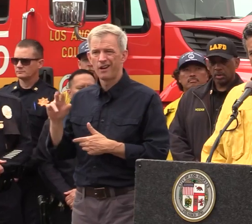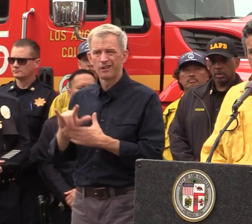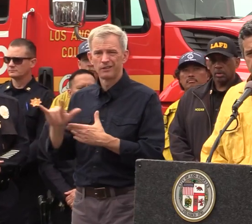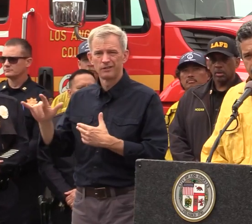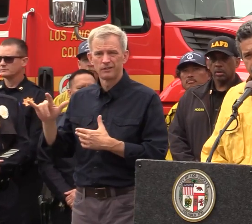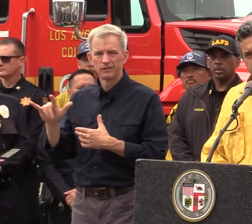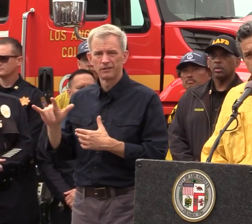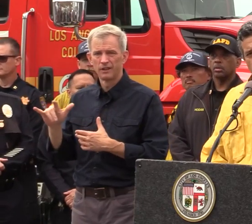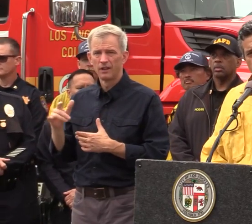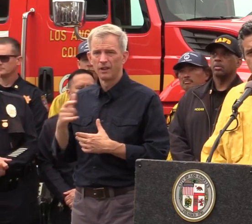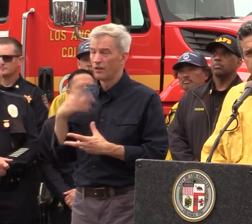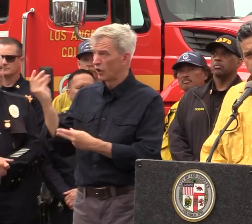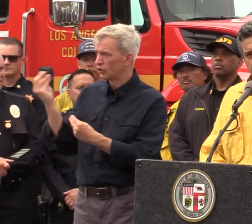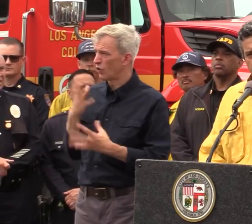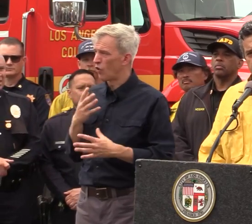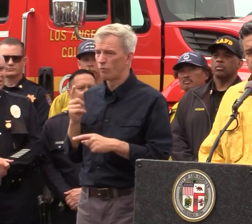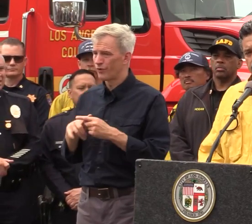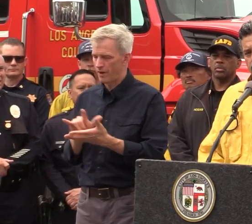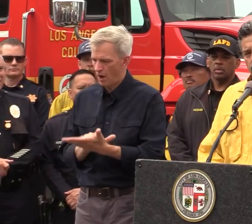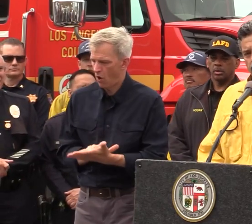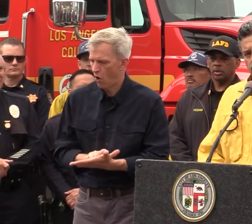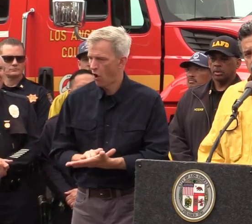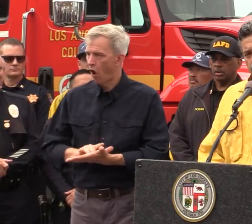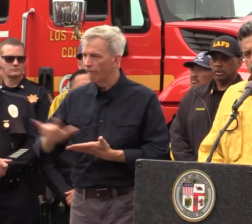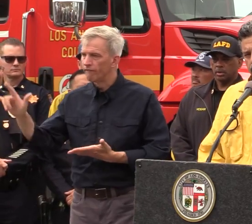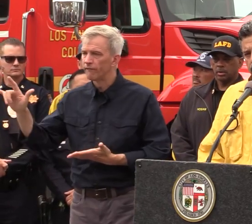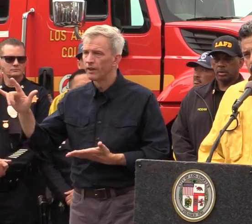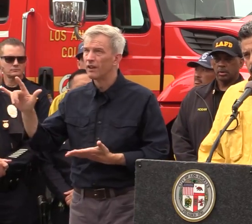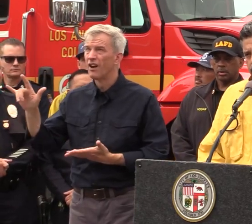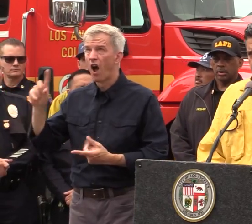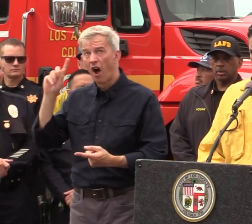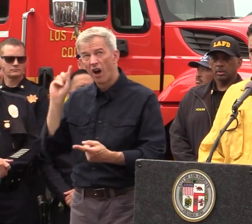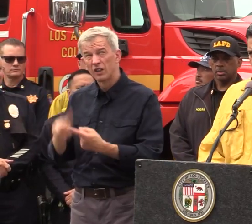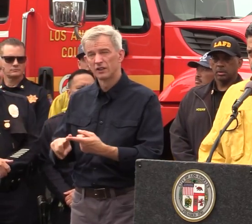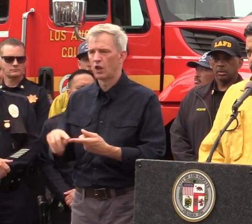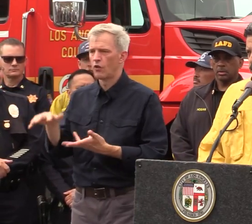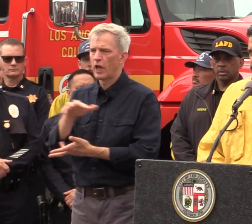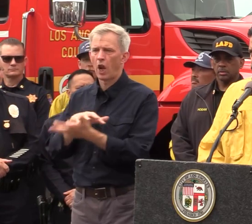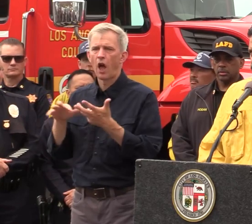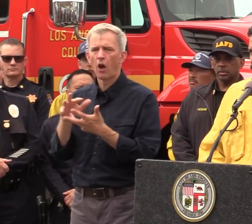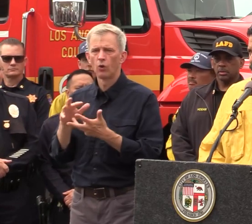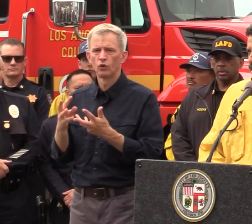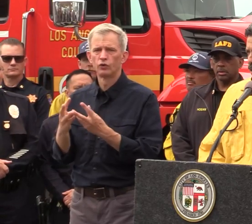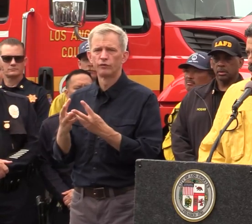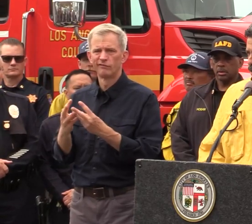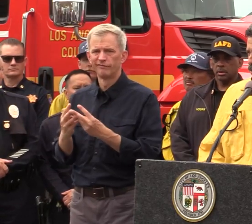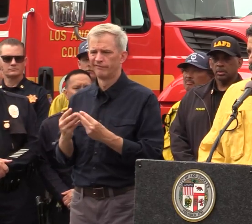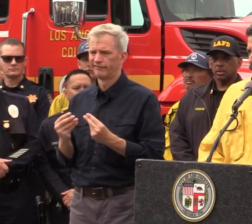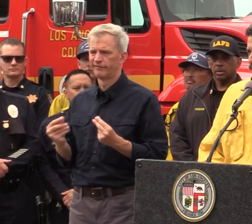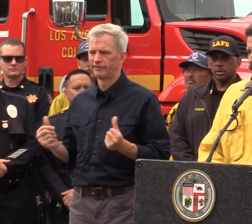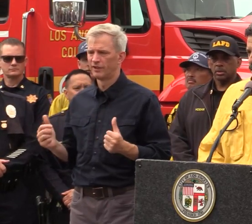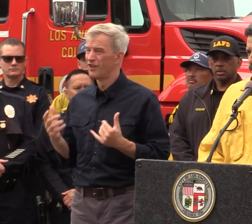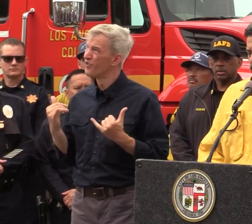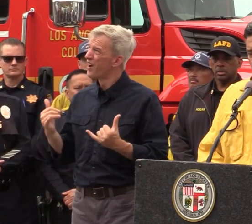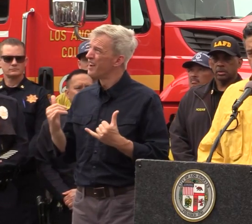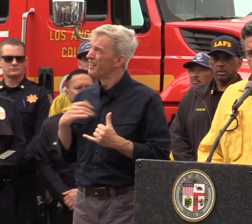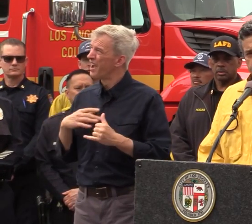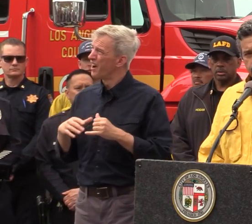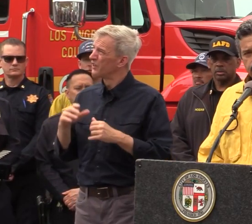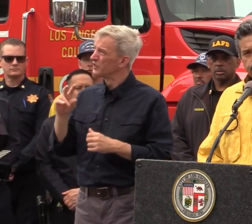air tankers cannot get airborne unless we have the cloud cover lifts to 4,000 feet. Right now it's at